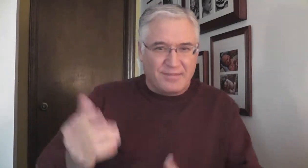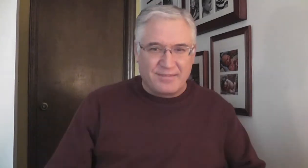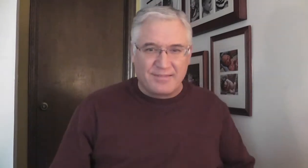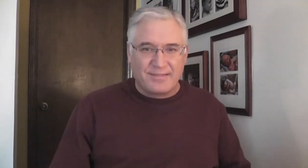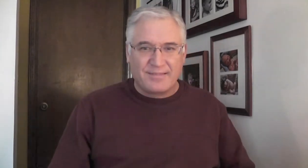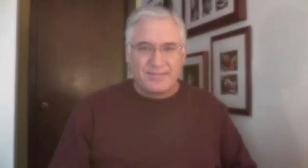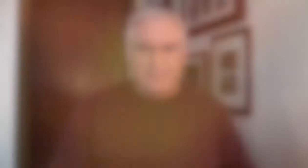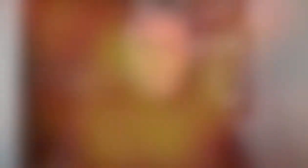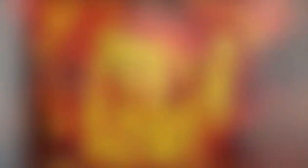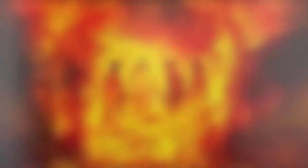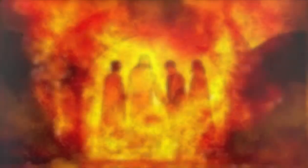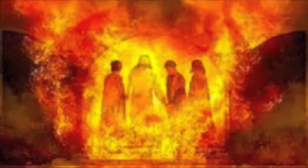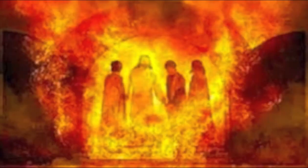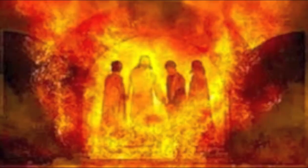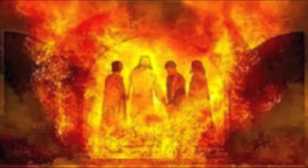furnace.